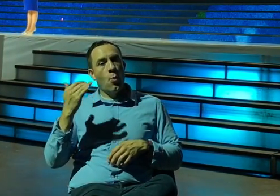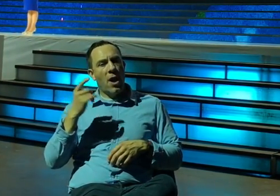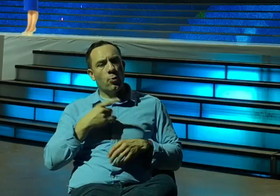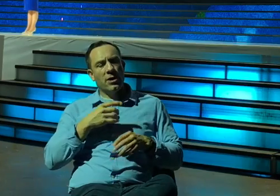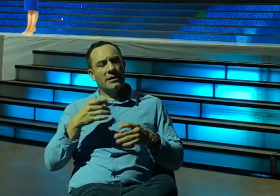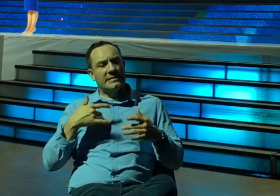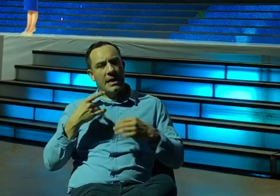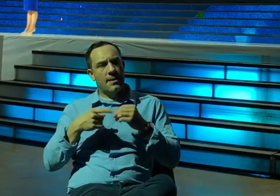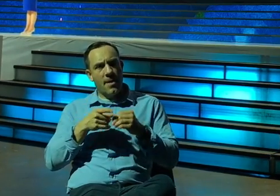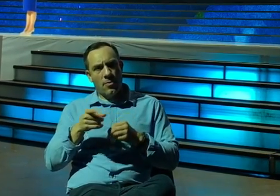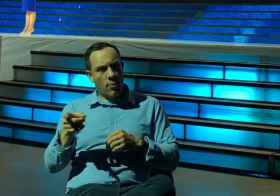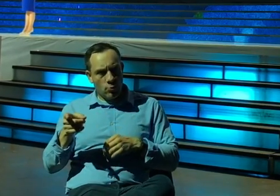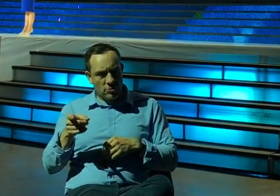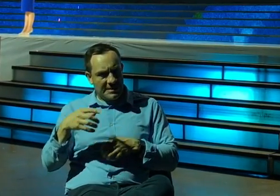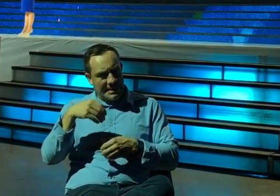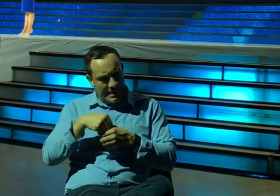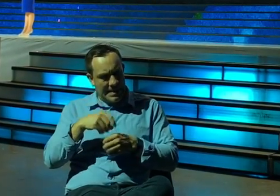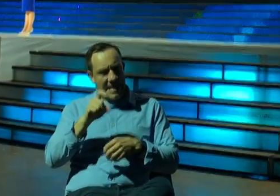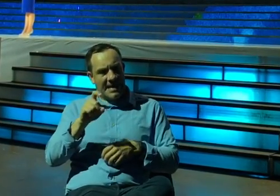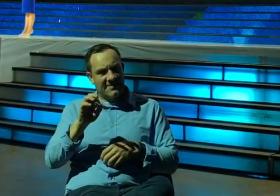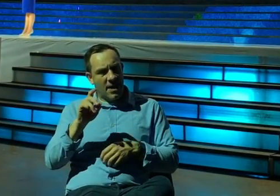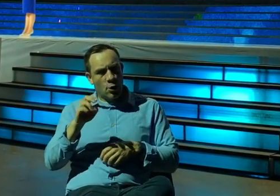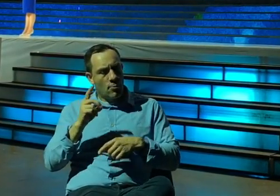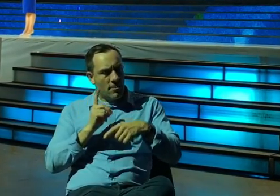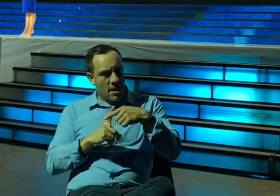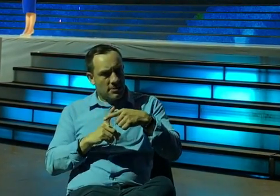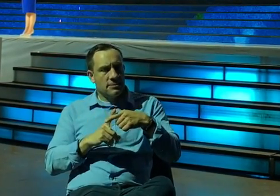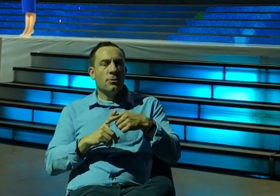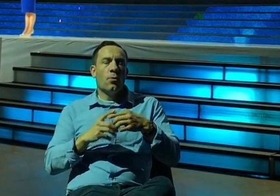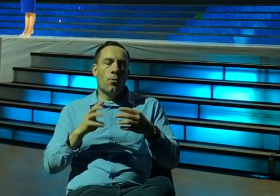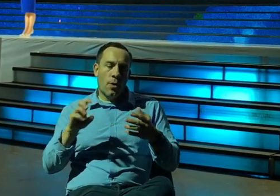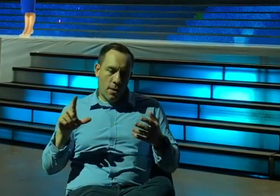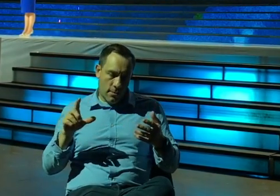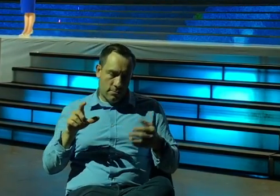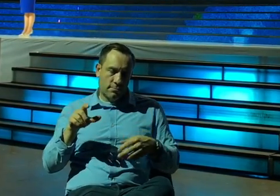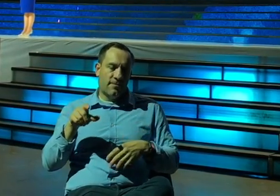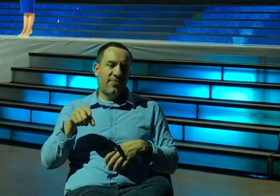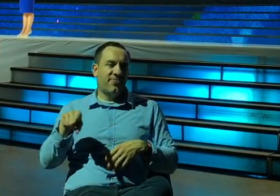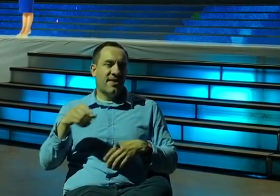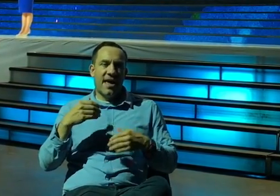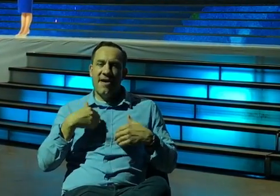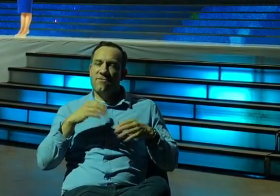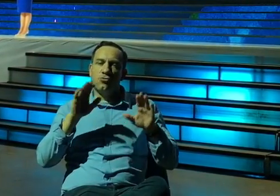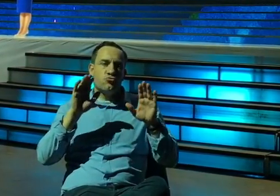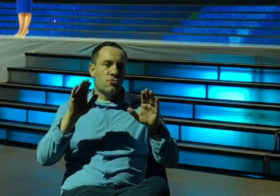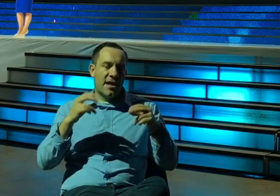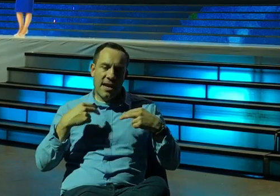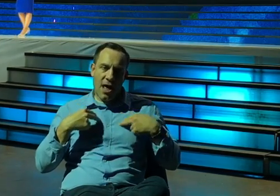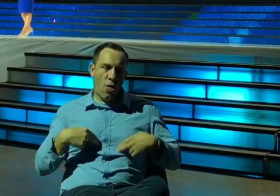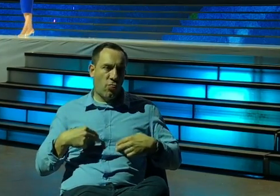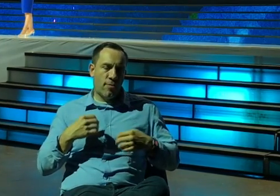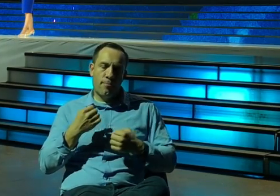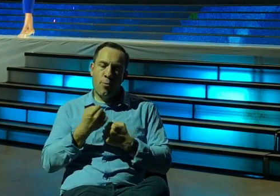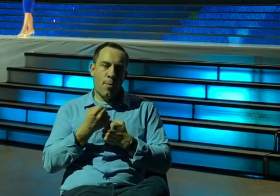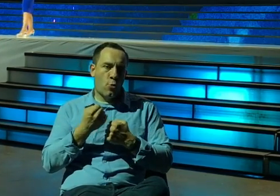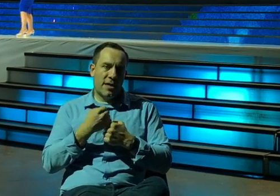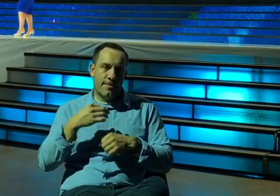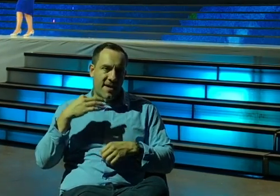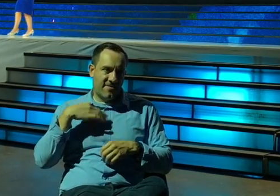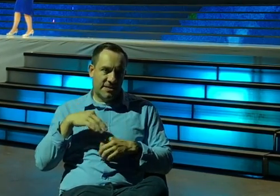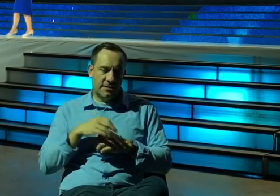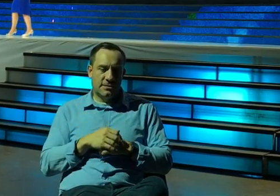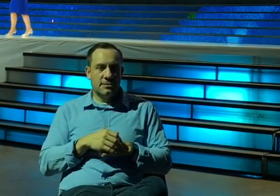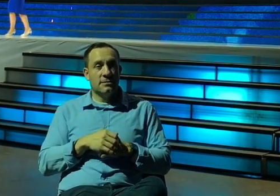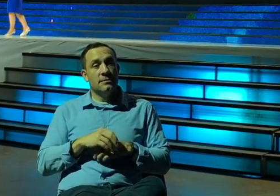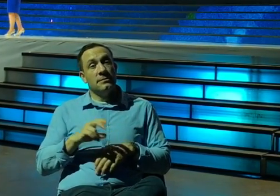Plus. So X Factor Plus's polyphenols have tremendous health promoting benefits. And